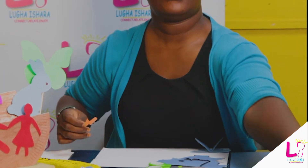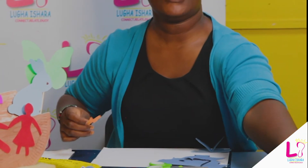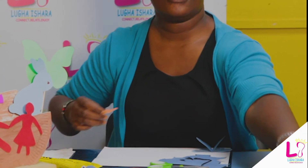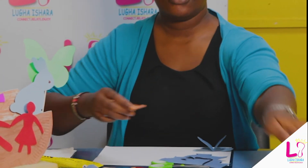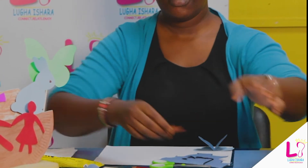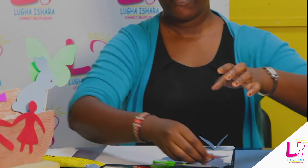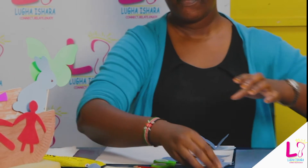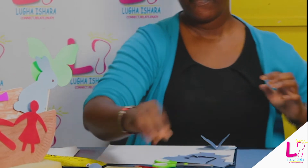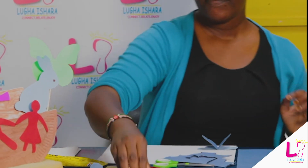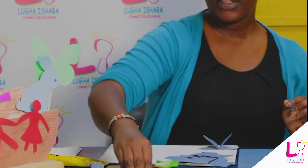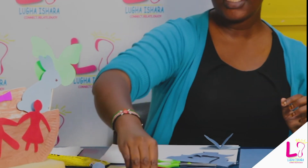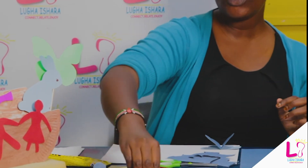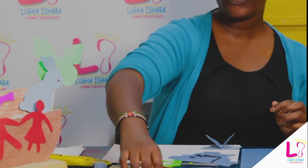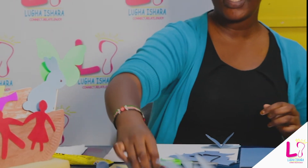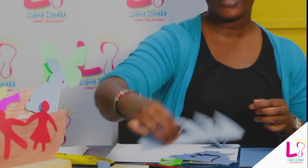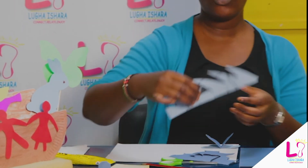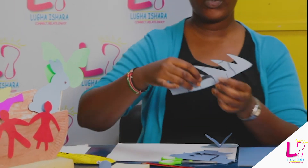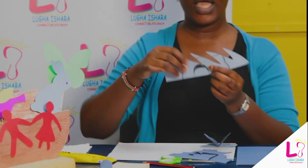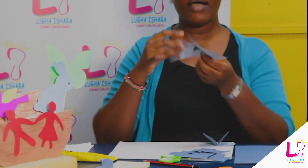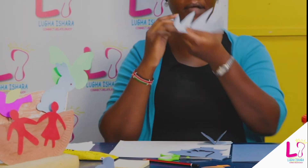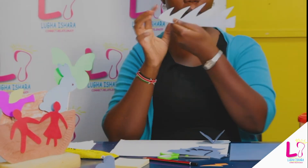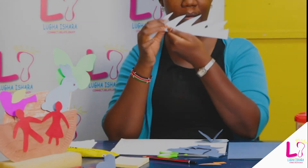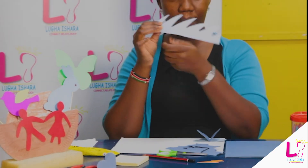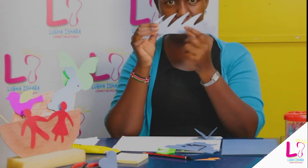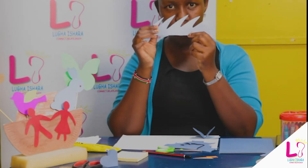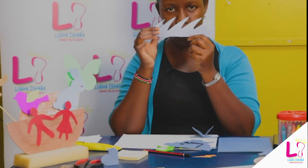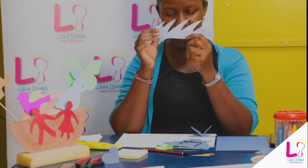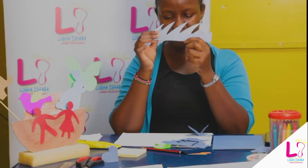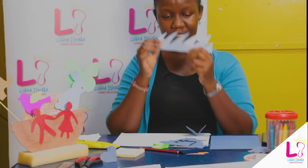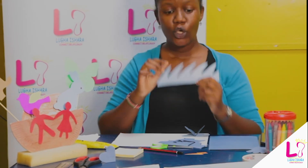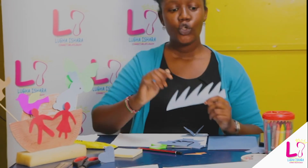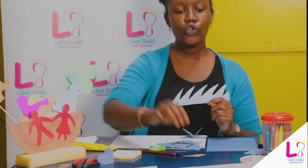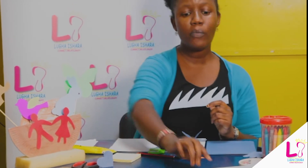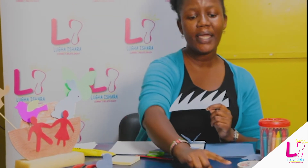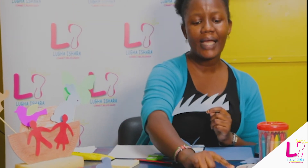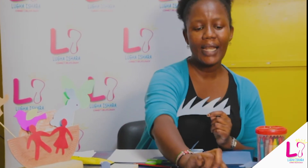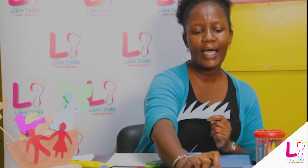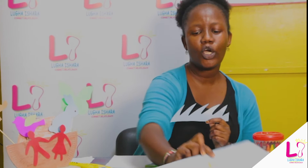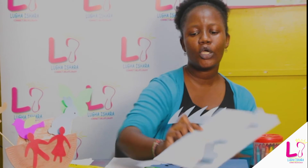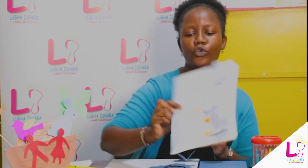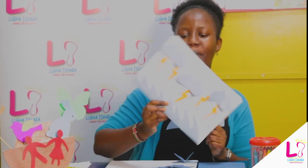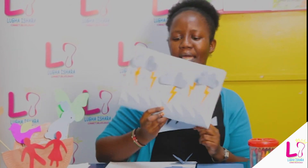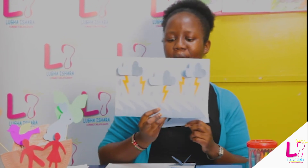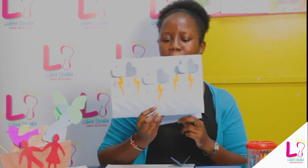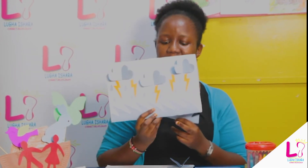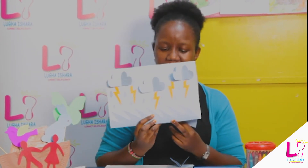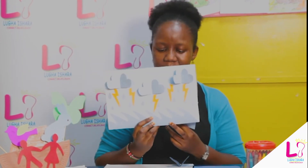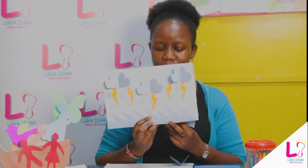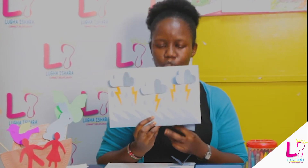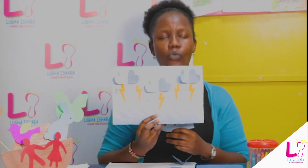Then, this is where we have our waves. You may color, you may paint, you